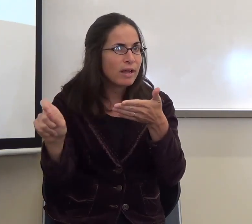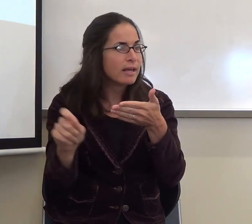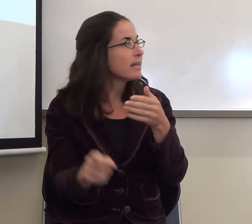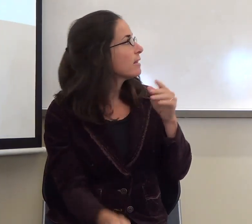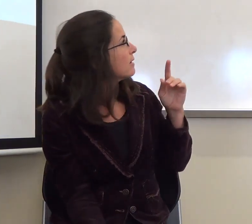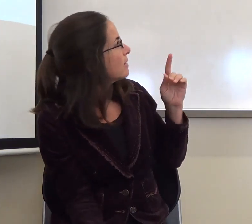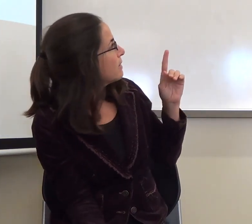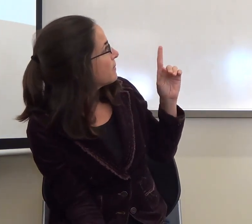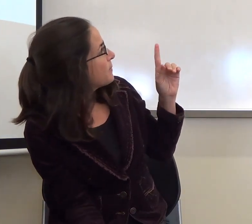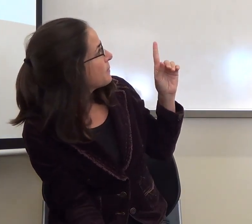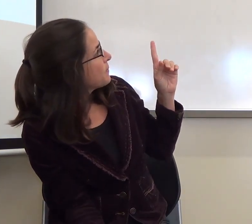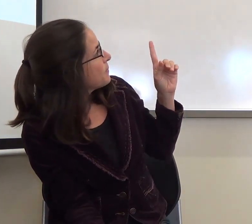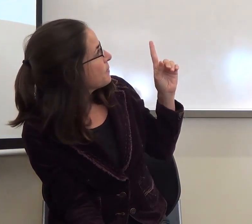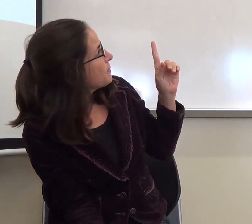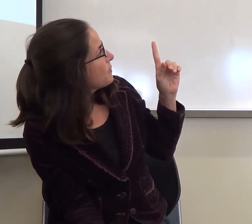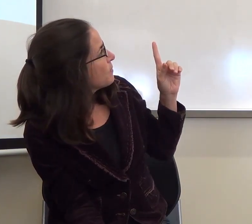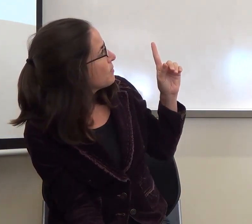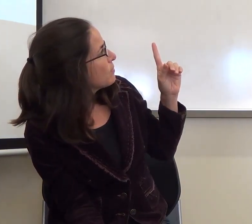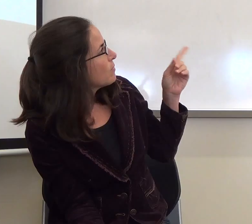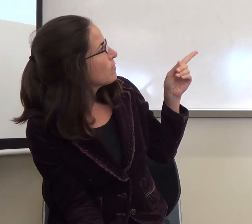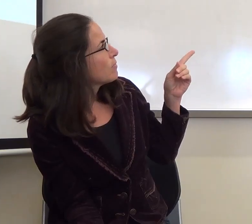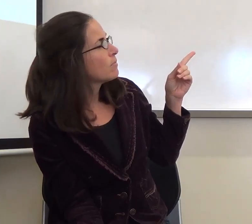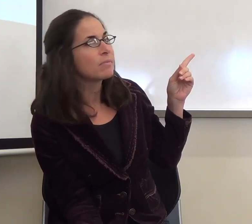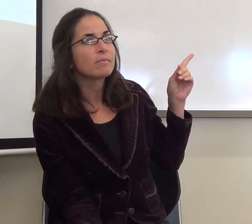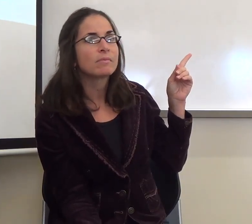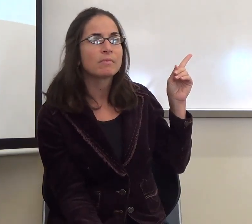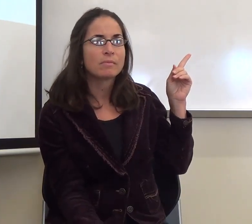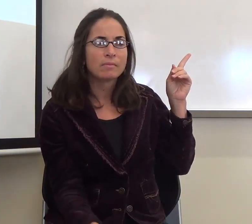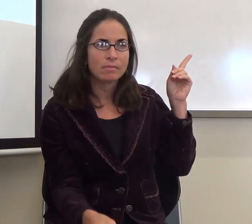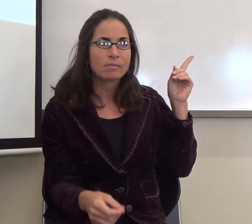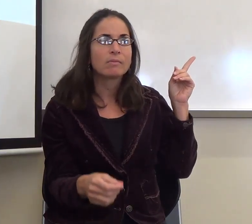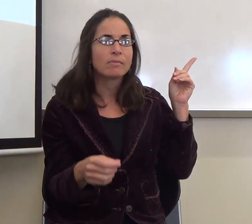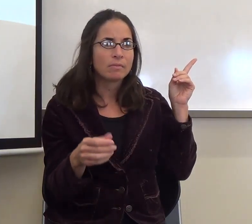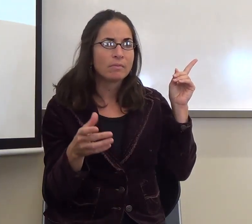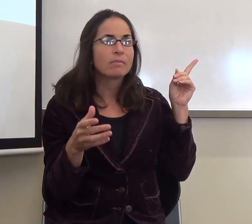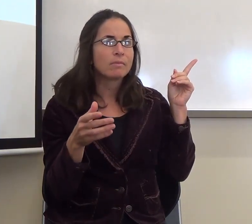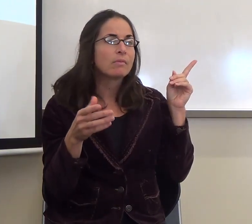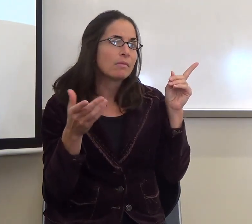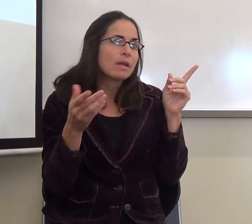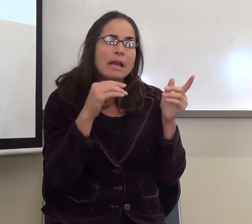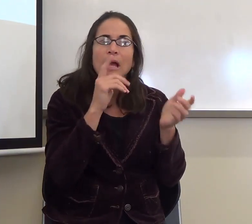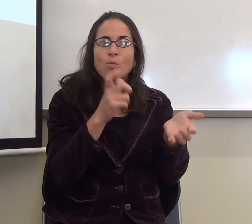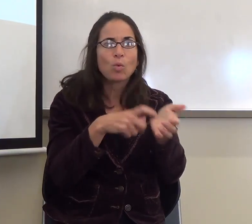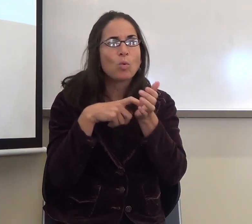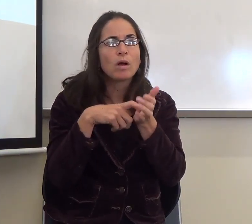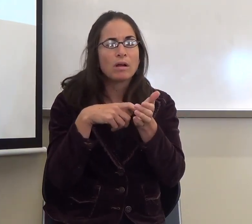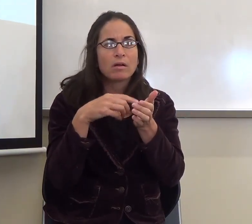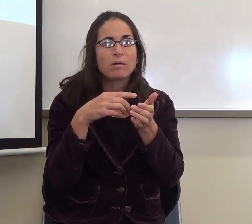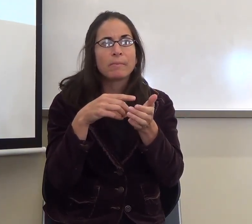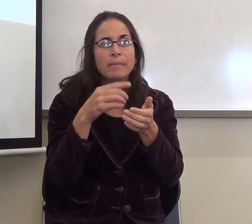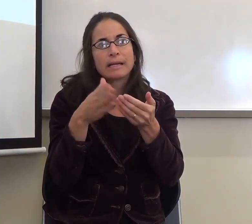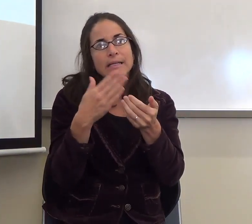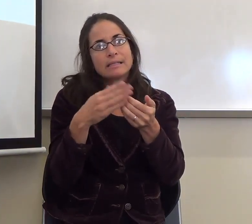would prefer that you didn't. But if that's what helps you, if you need that to do it, then that's fine,